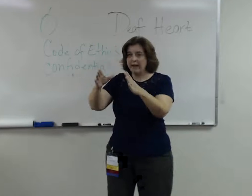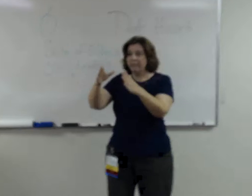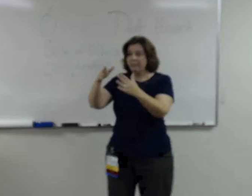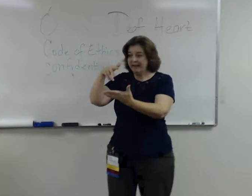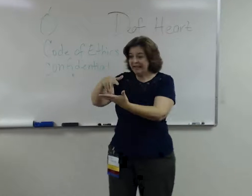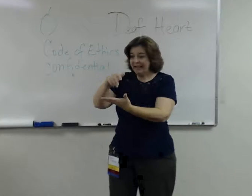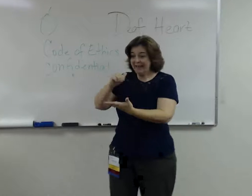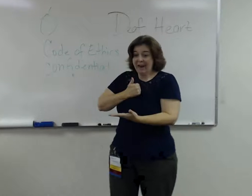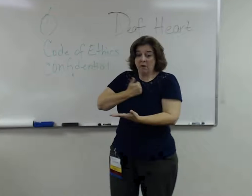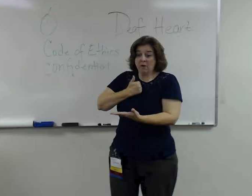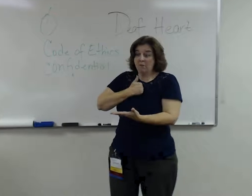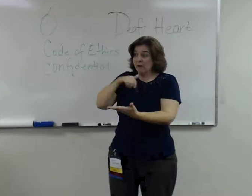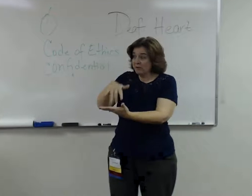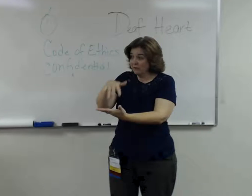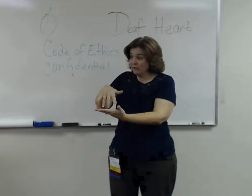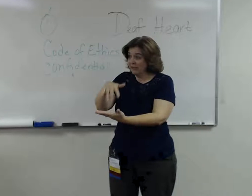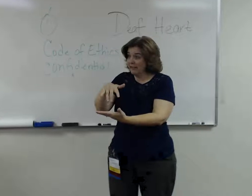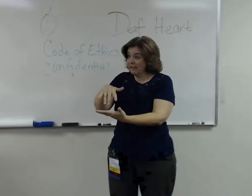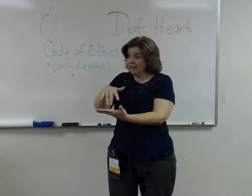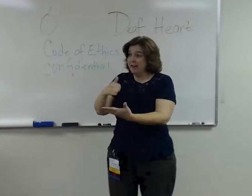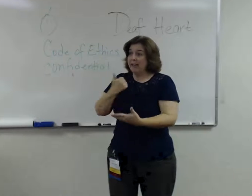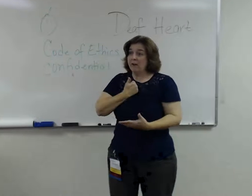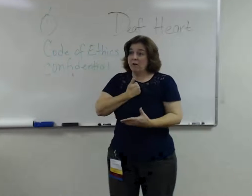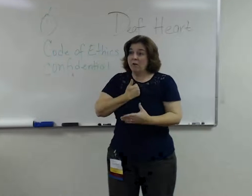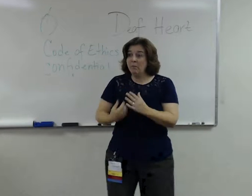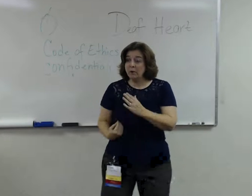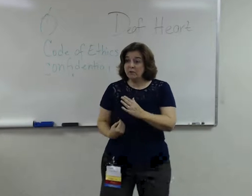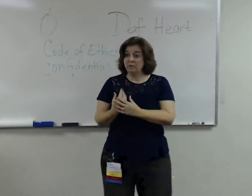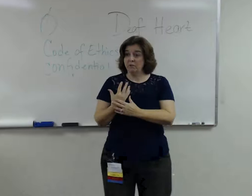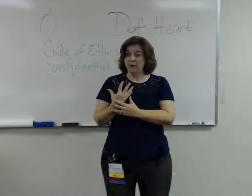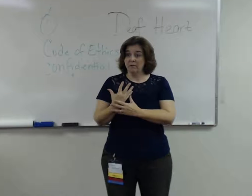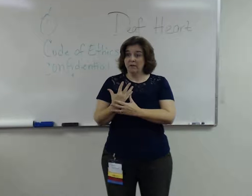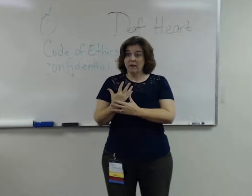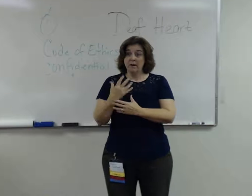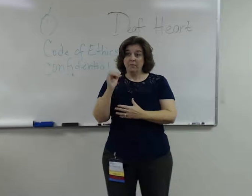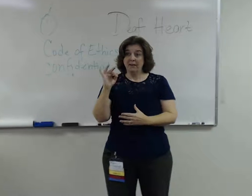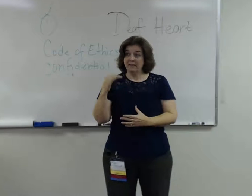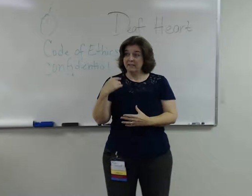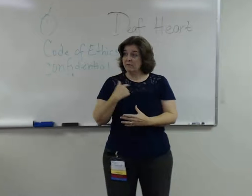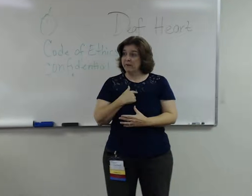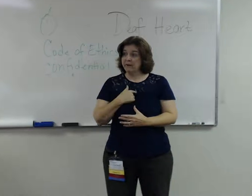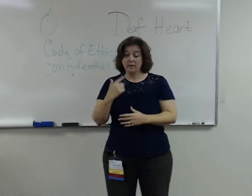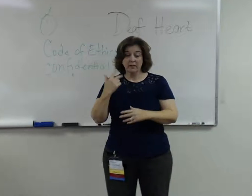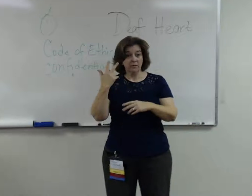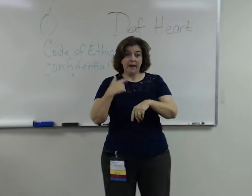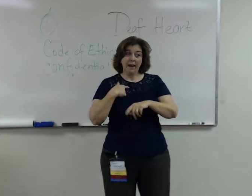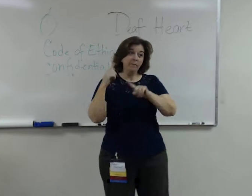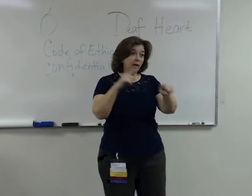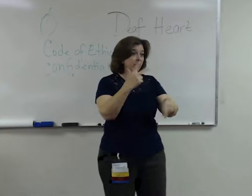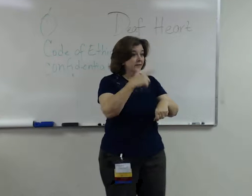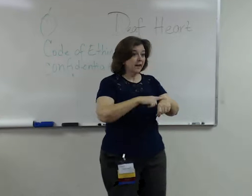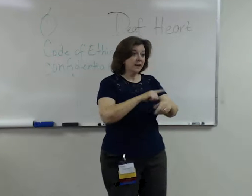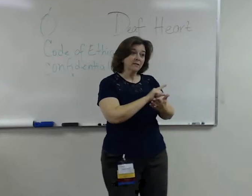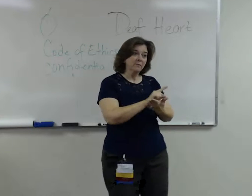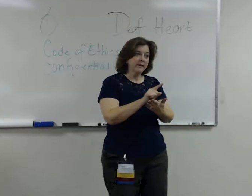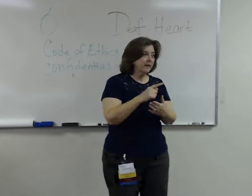of maintaining our own personal study and our own personal growth. Because if we're I'm there three times a week